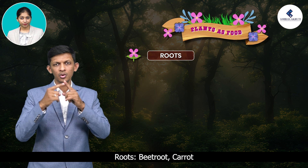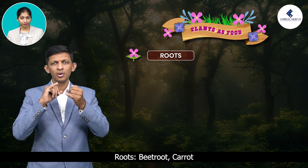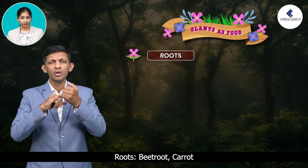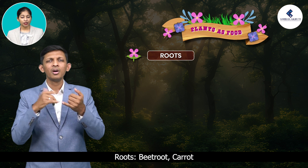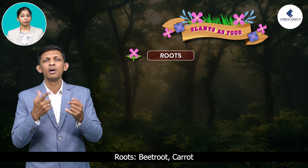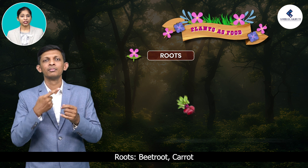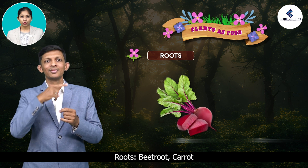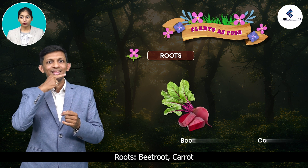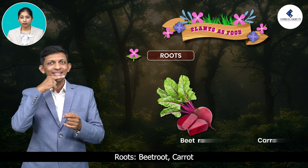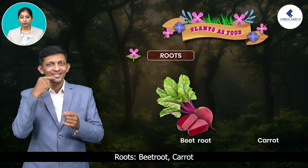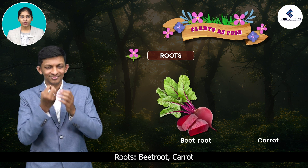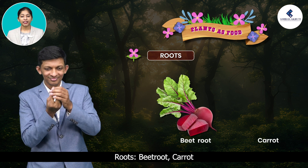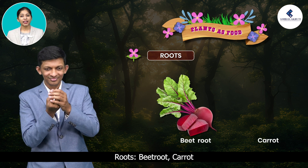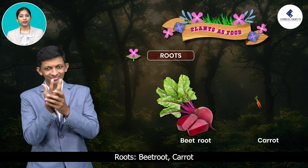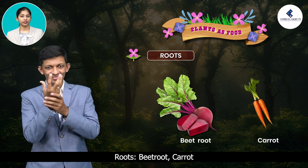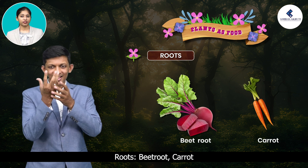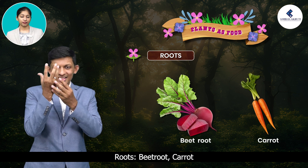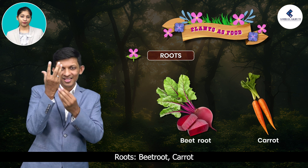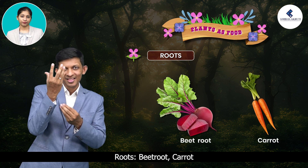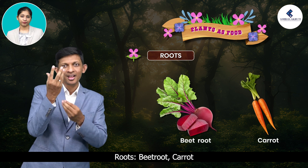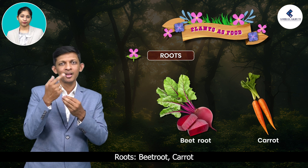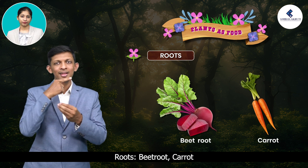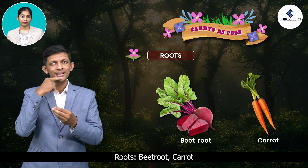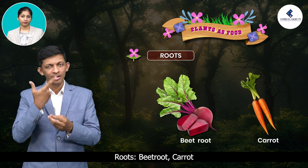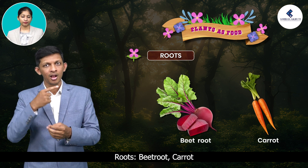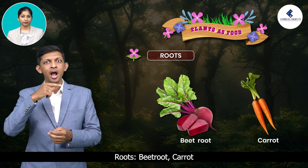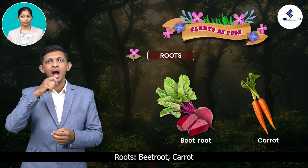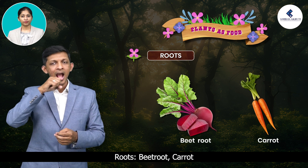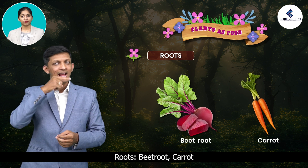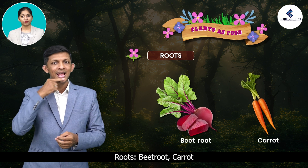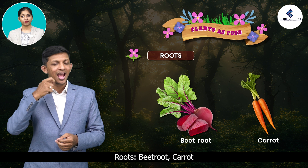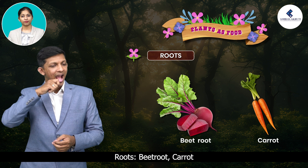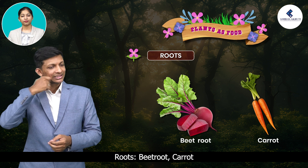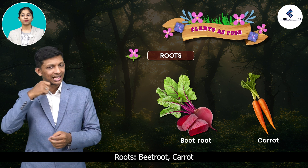Roots: beetroot, carrot.